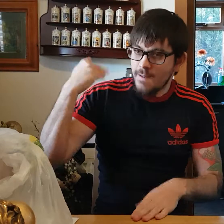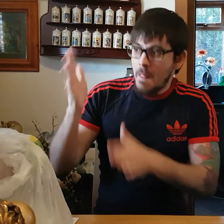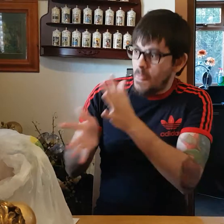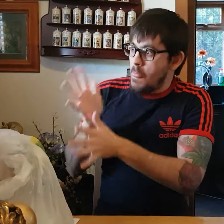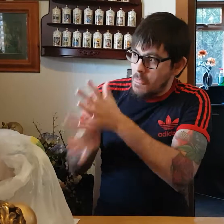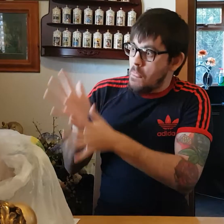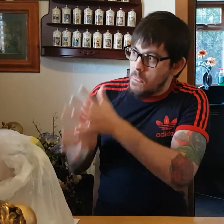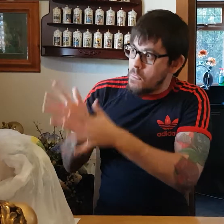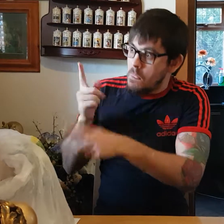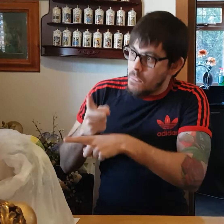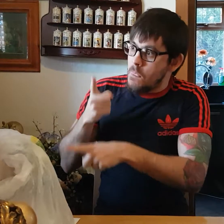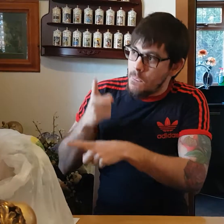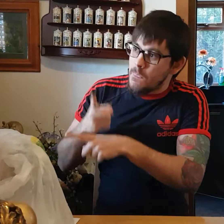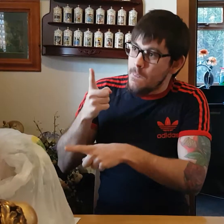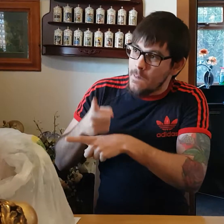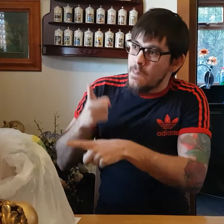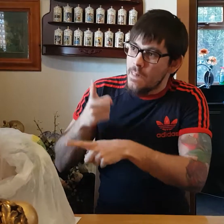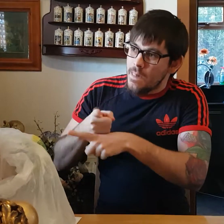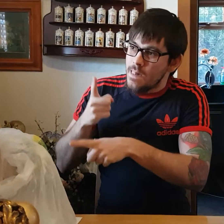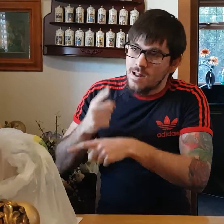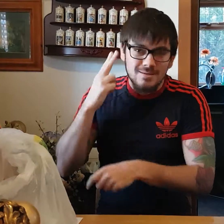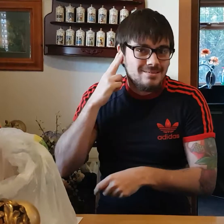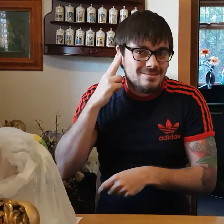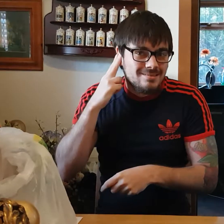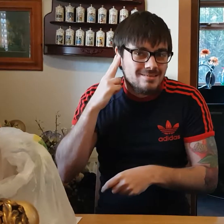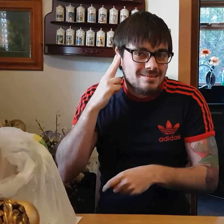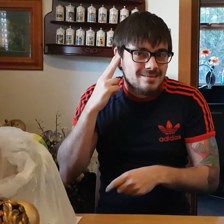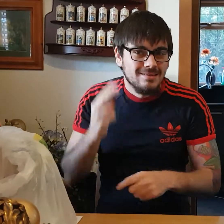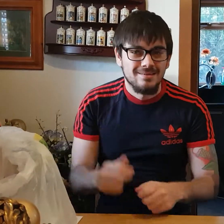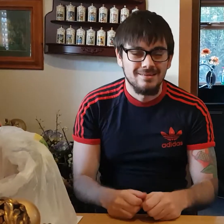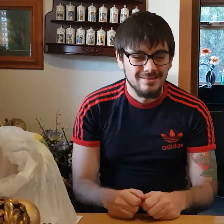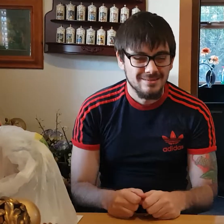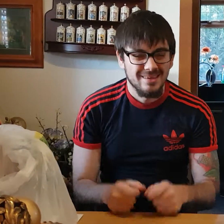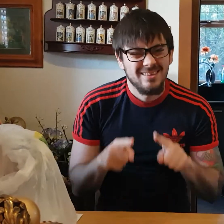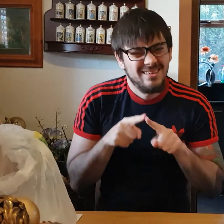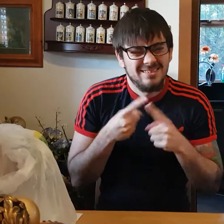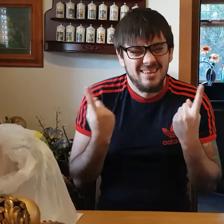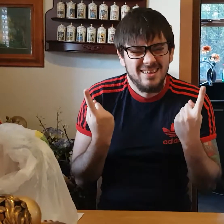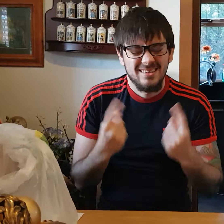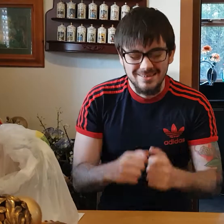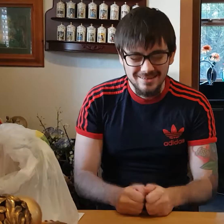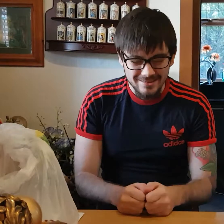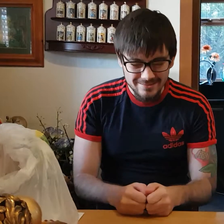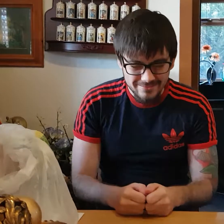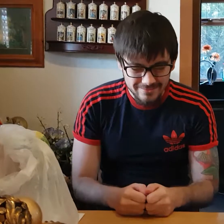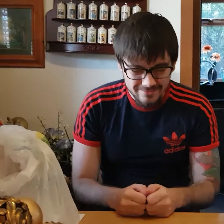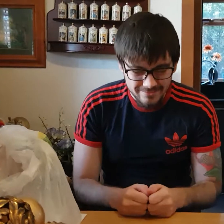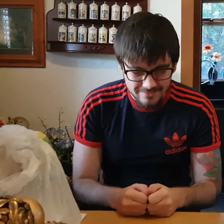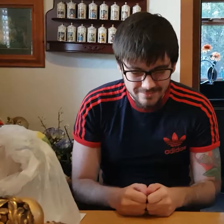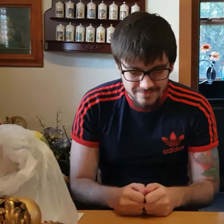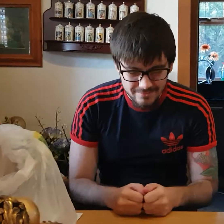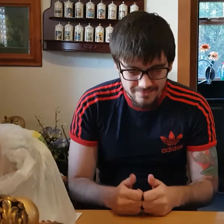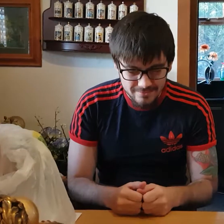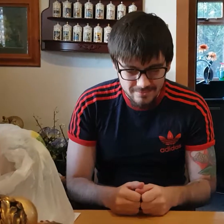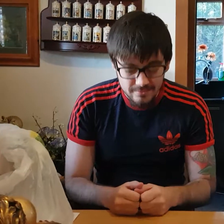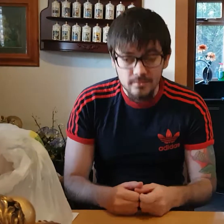So at ELDS, when I was working, I'd be talking and signing to people all the time, you know, so it is different.